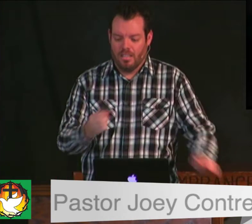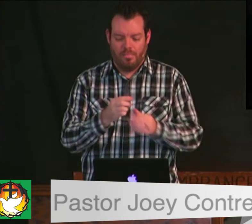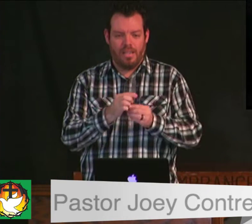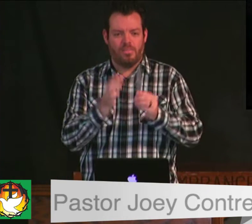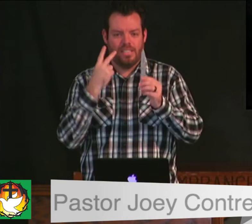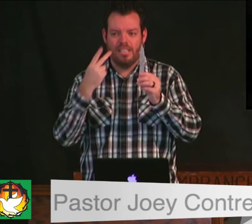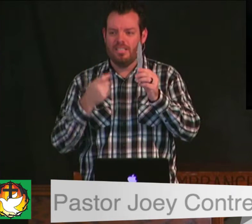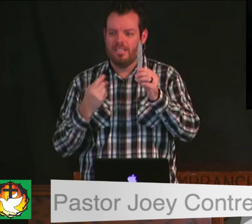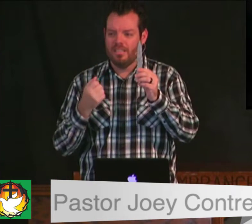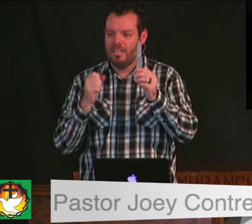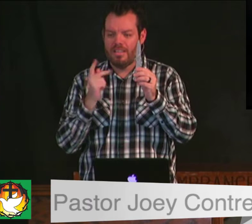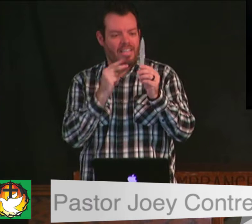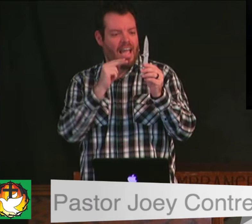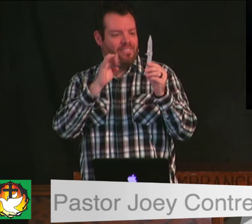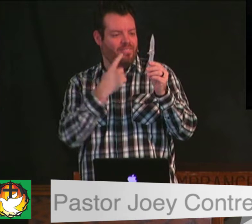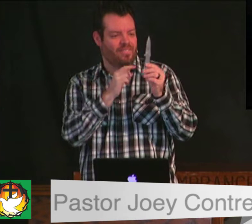But as we see the knife,